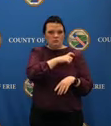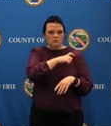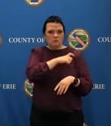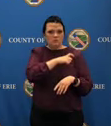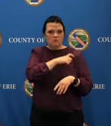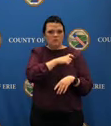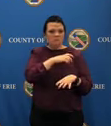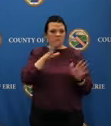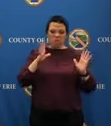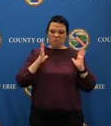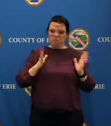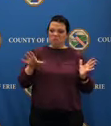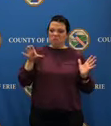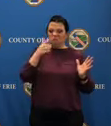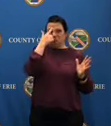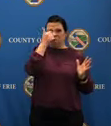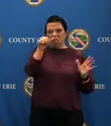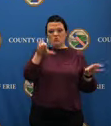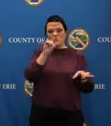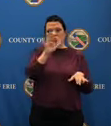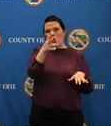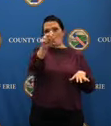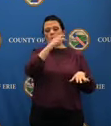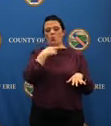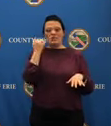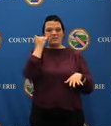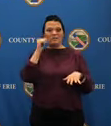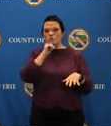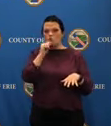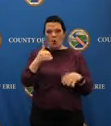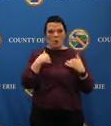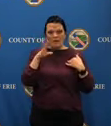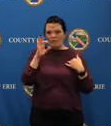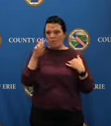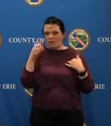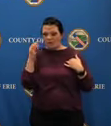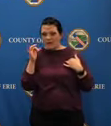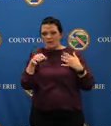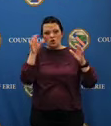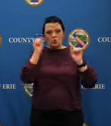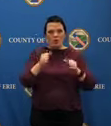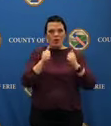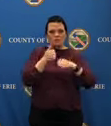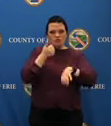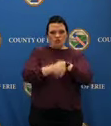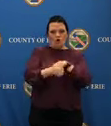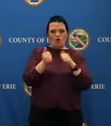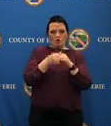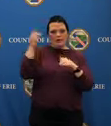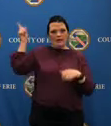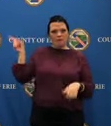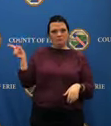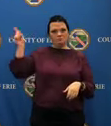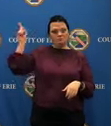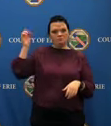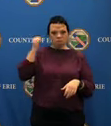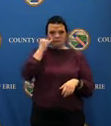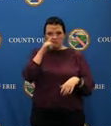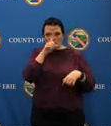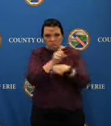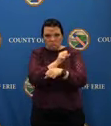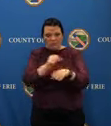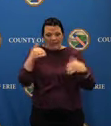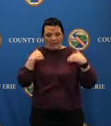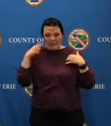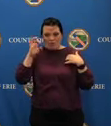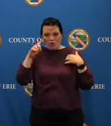do it at your own risk. Because even if you don't have COVID-19, you can be charged with any one of these. And if you do have